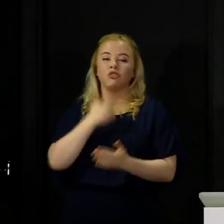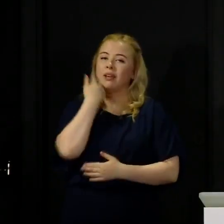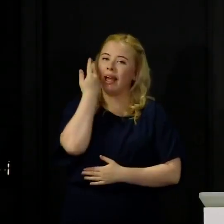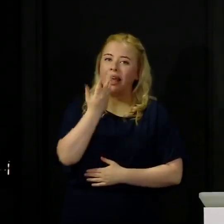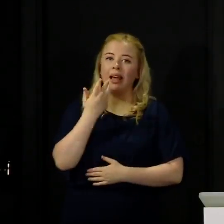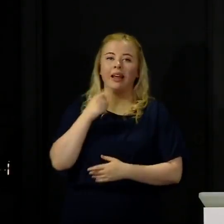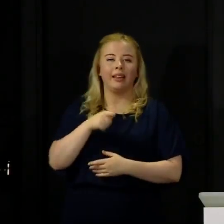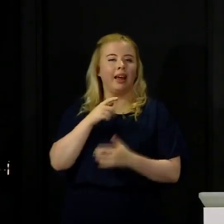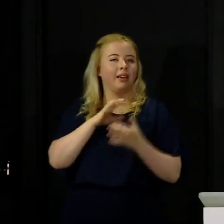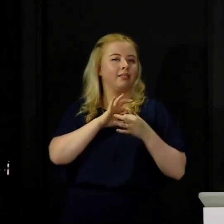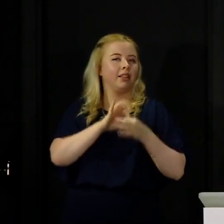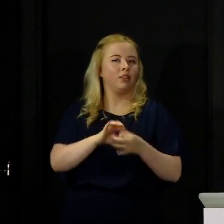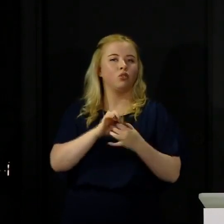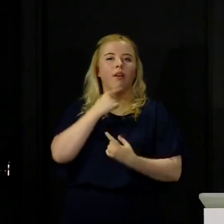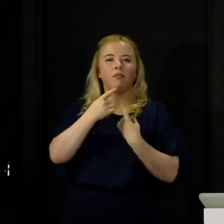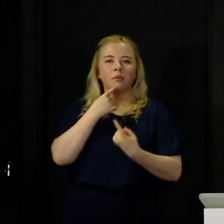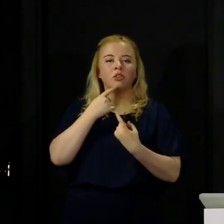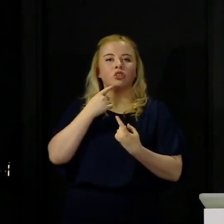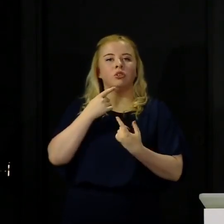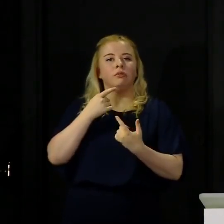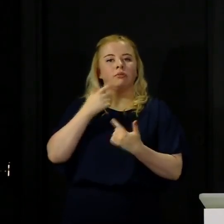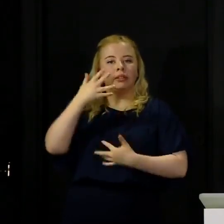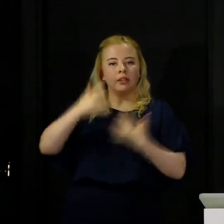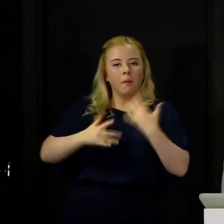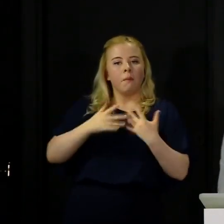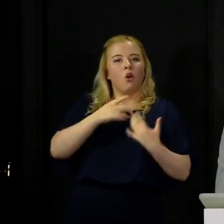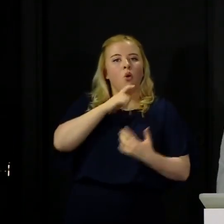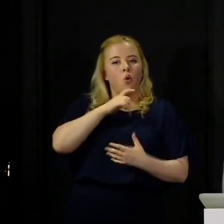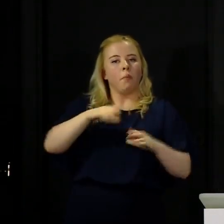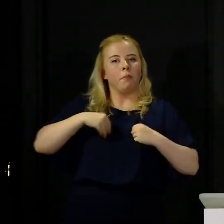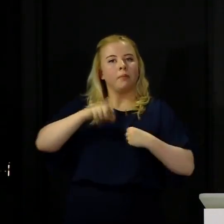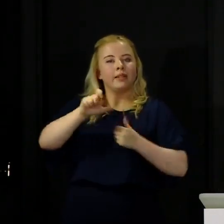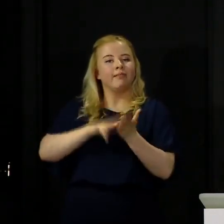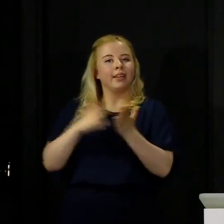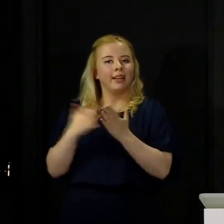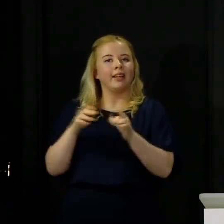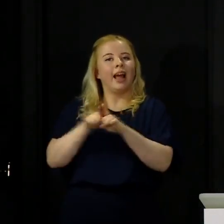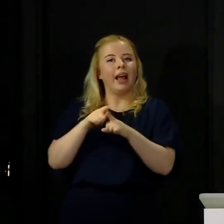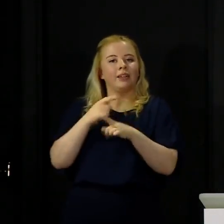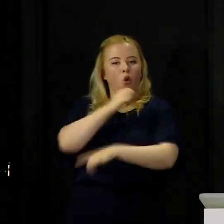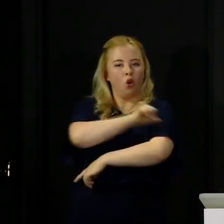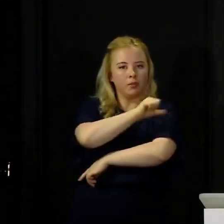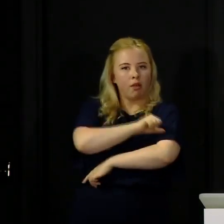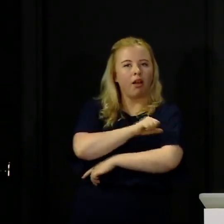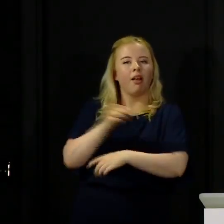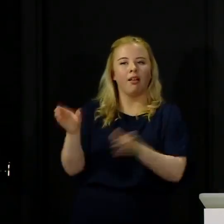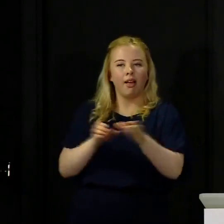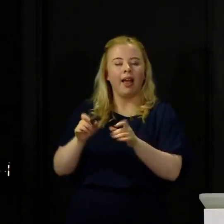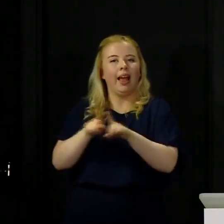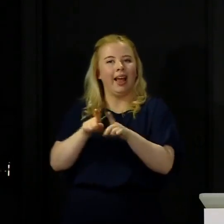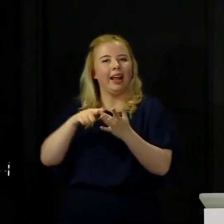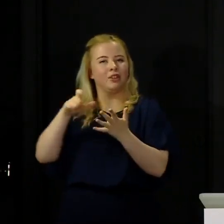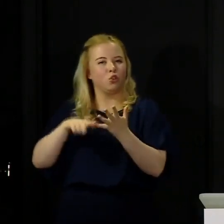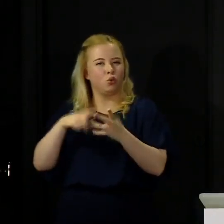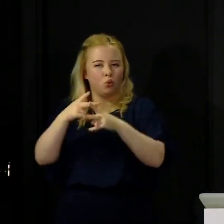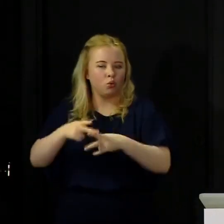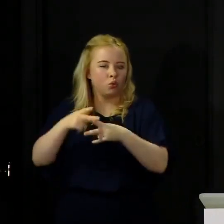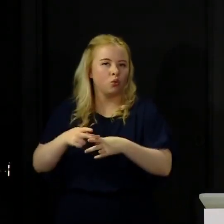on case numbers, on hospital admissions, on ICU admissions, and on the number of people sadly losing their lives,